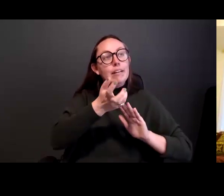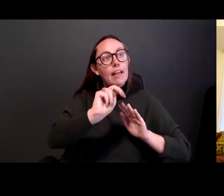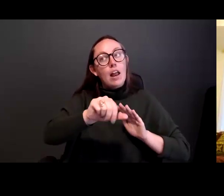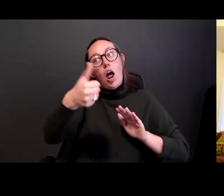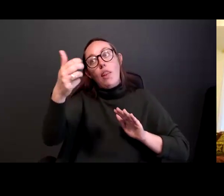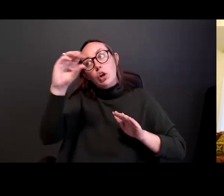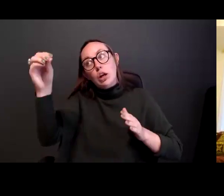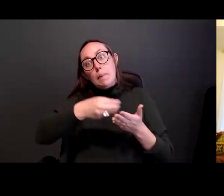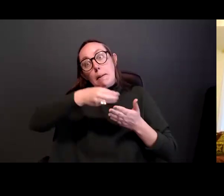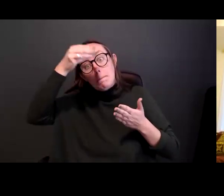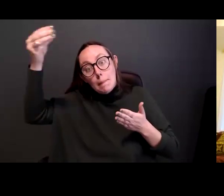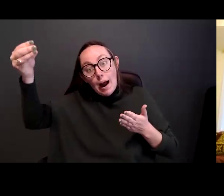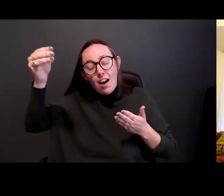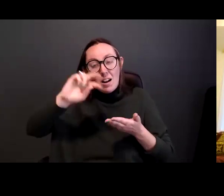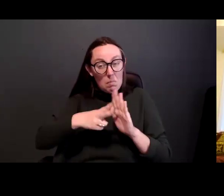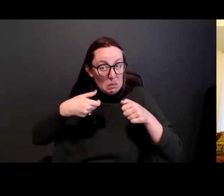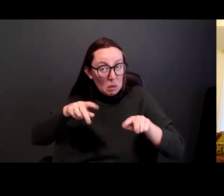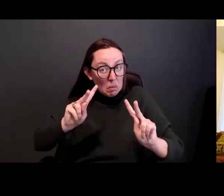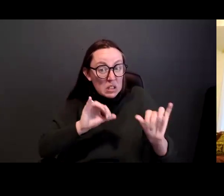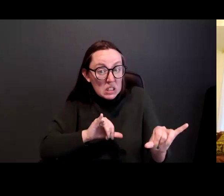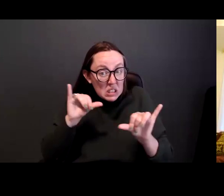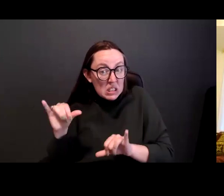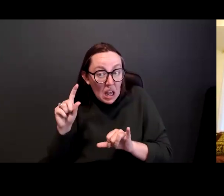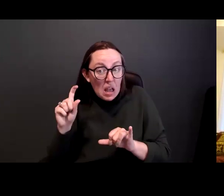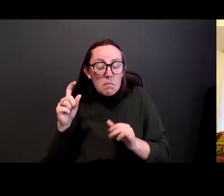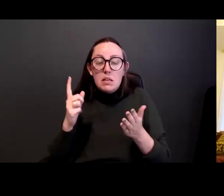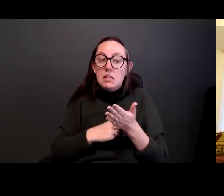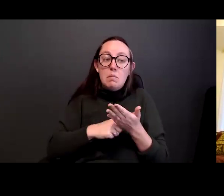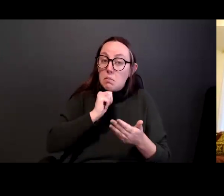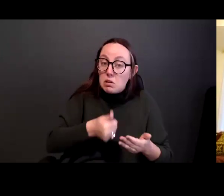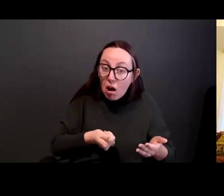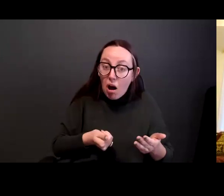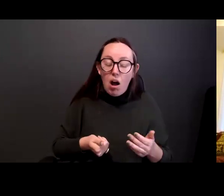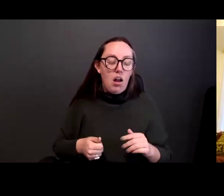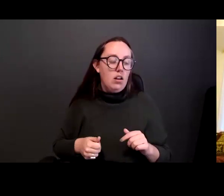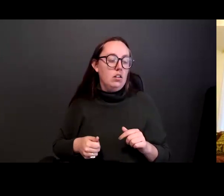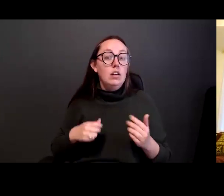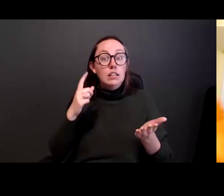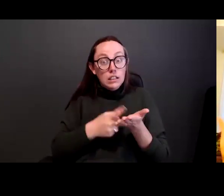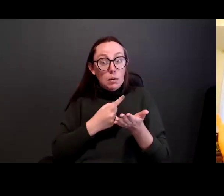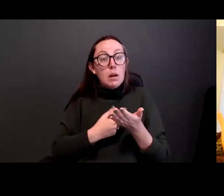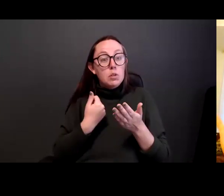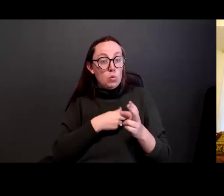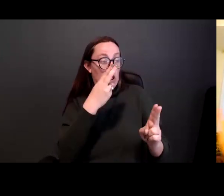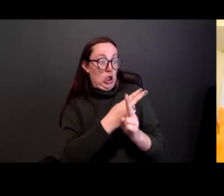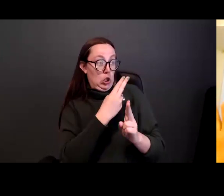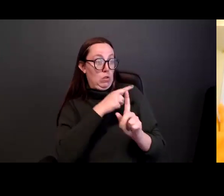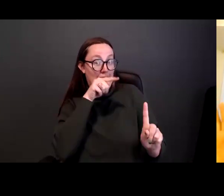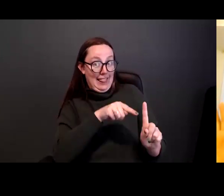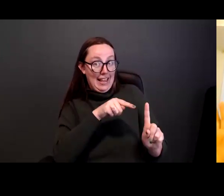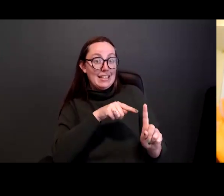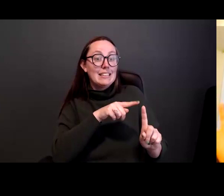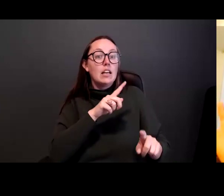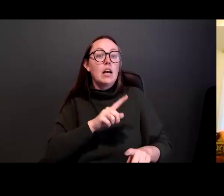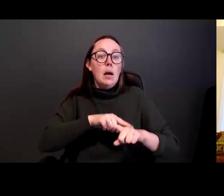and even creating derivative works can be prohibited in some cases, right? We might think, well, I'm not using the